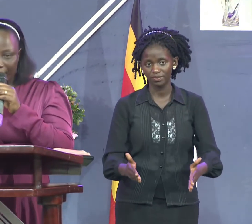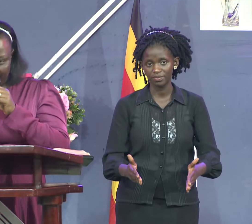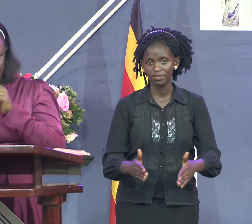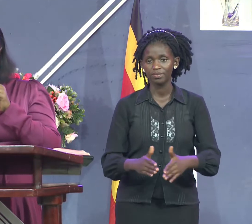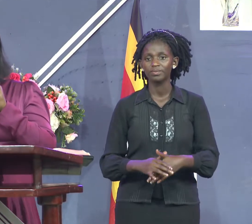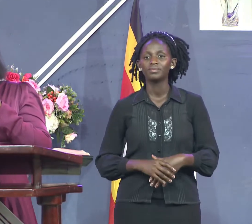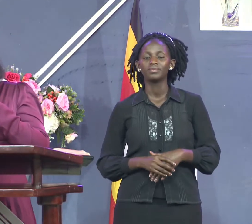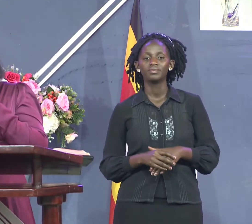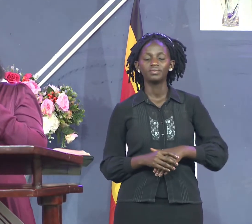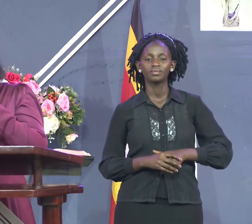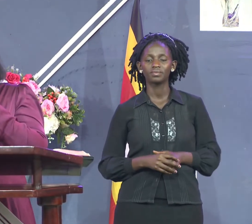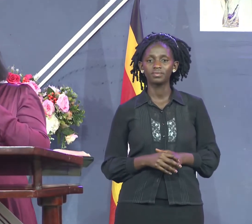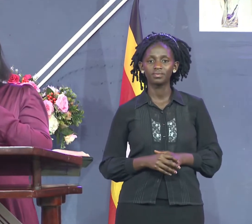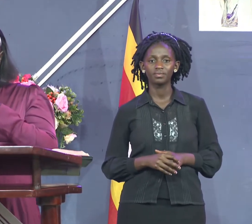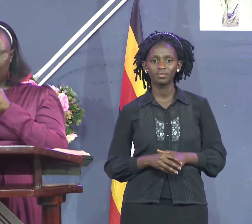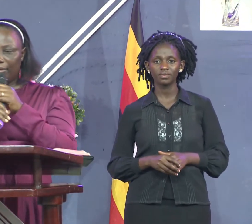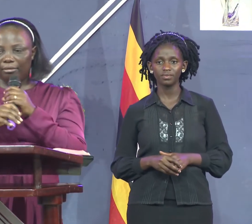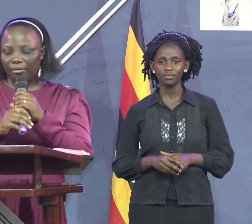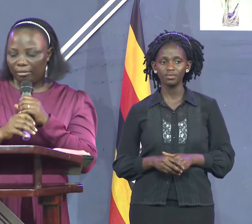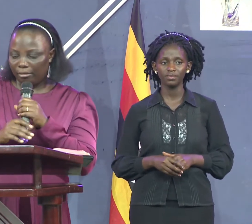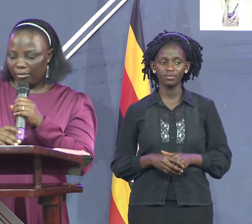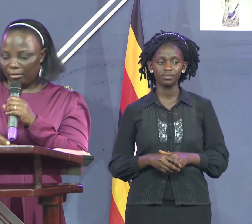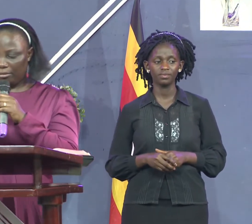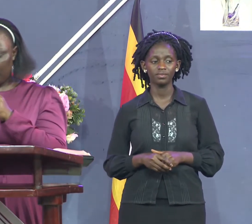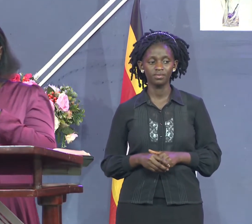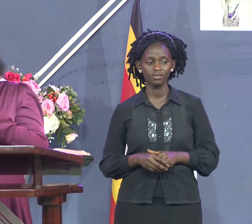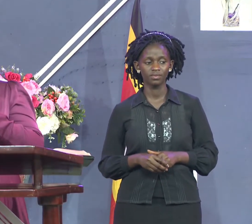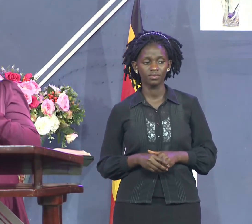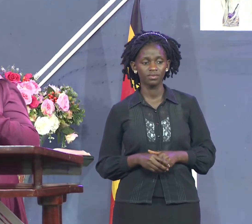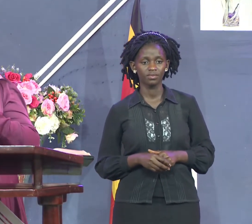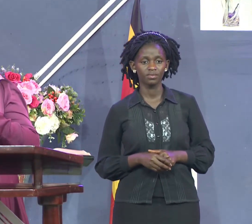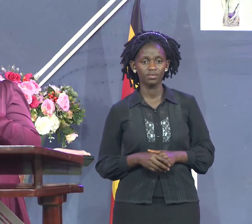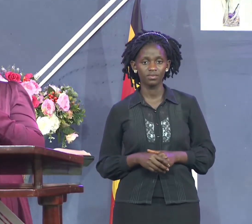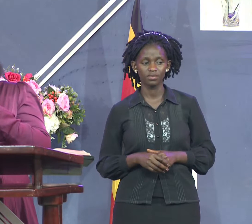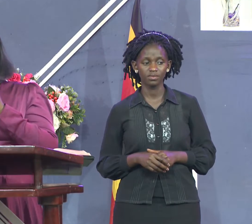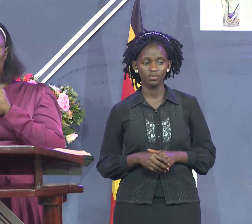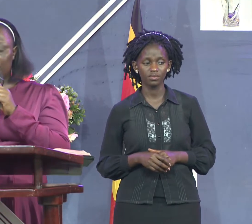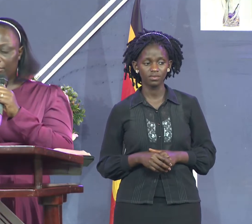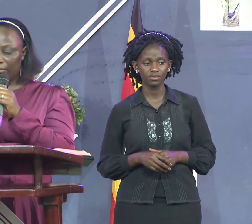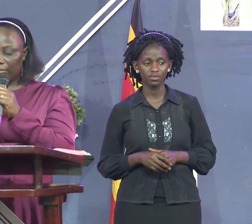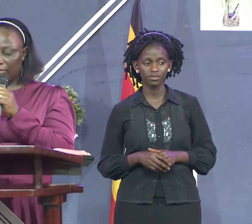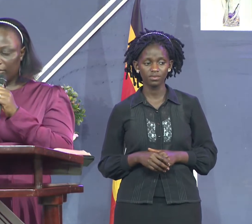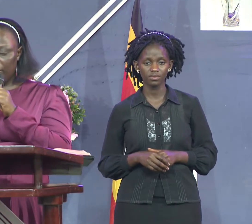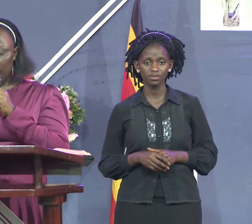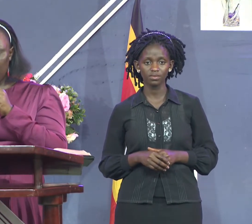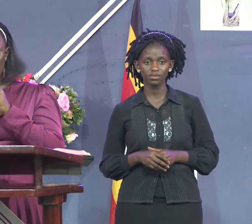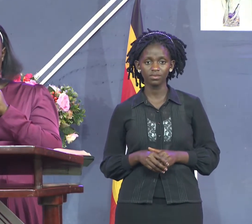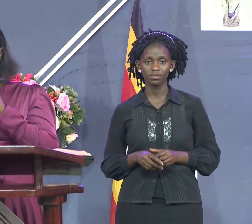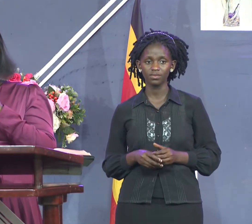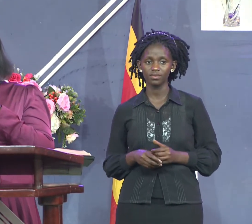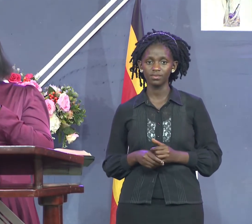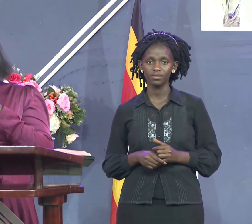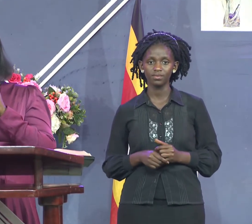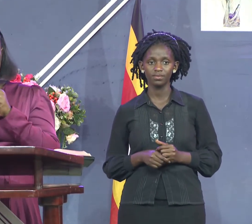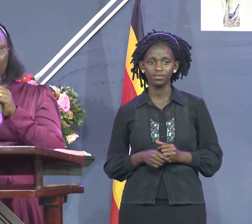obo mubezi. Even in the book of John, the Holy Spirit is given the same name, the helper.